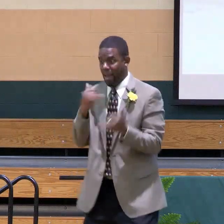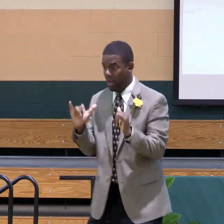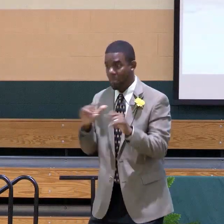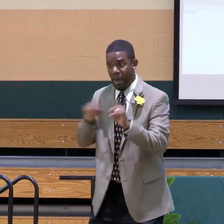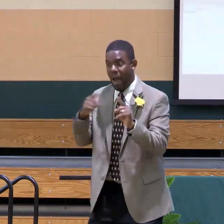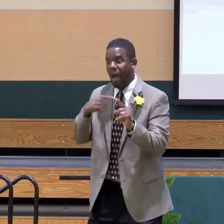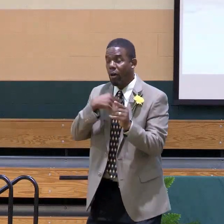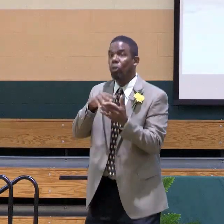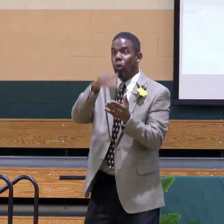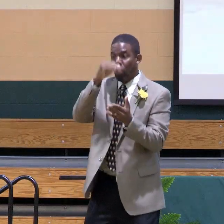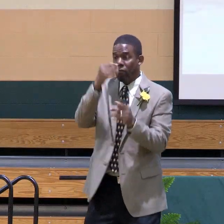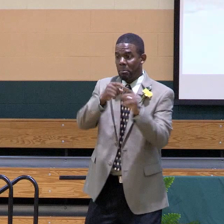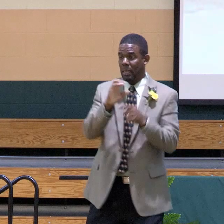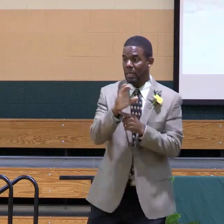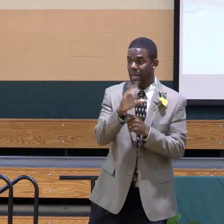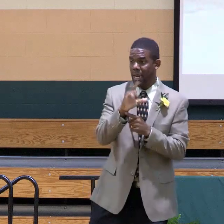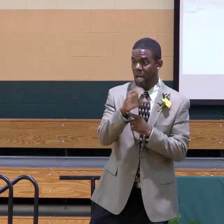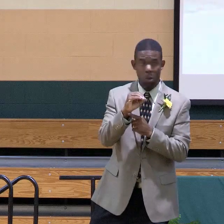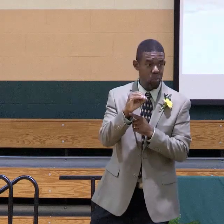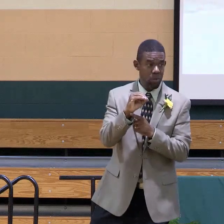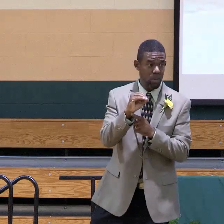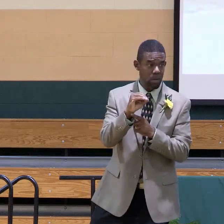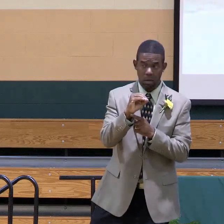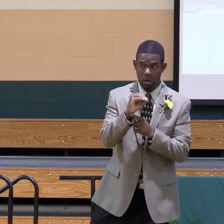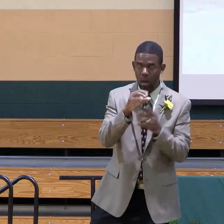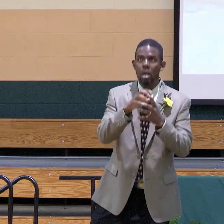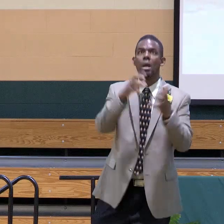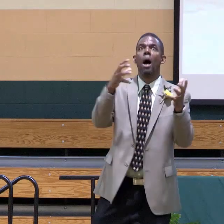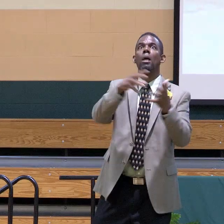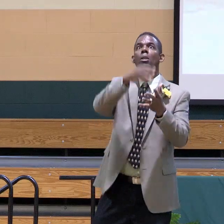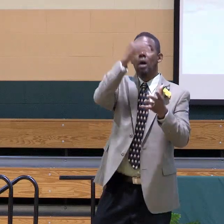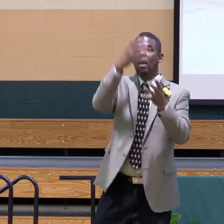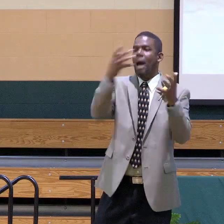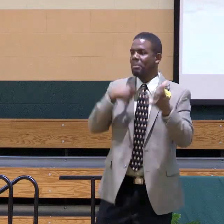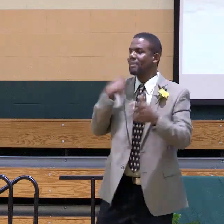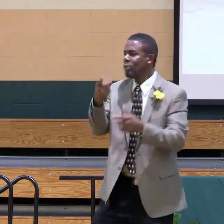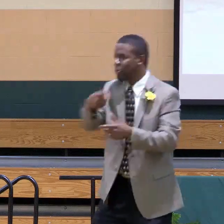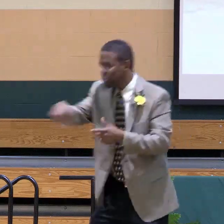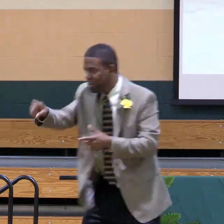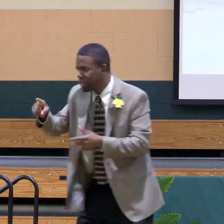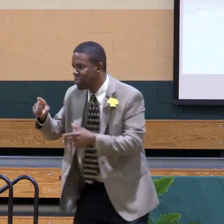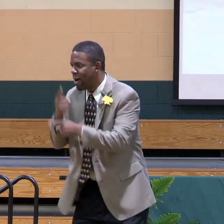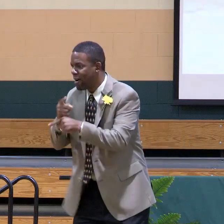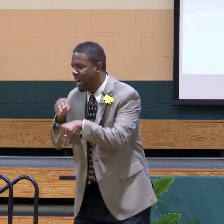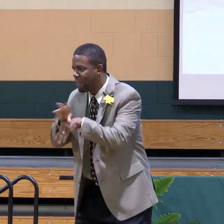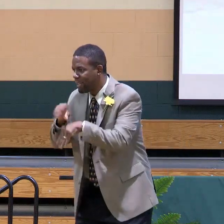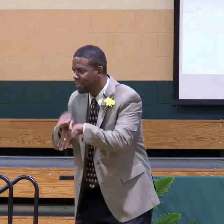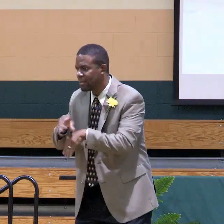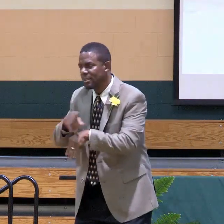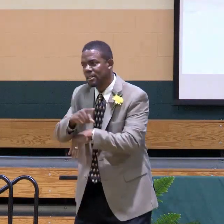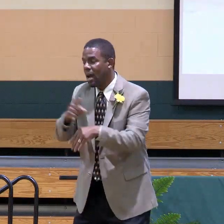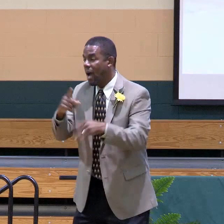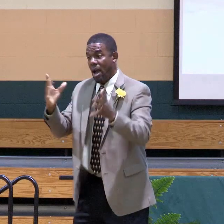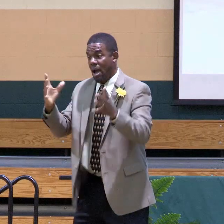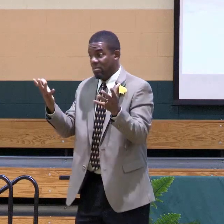And, you know, that's about all I'm going to say. But, you know, this is a lot of this I learned from Cleo. That stuck with me. And I wanted to share it with you. It's good